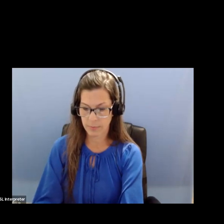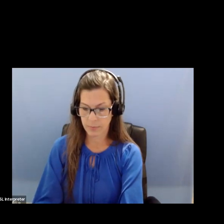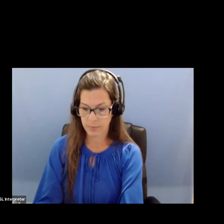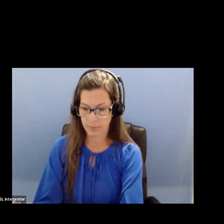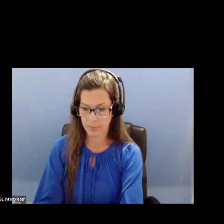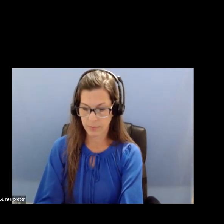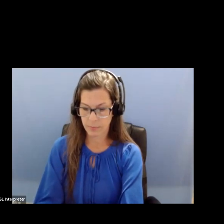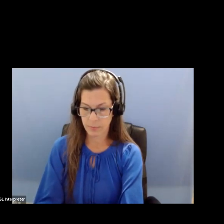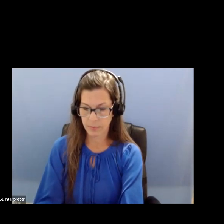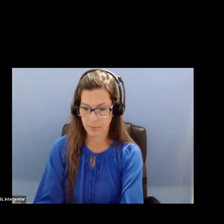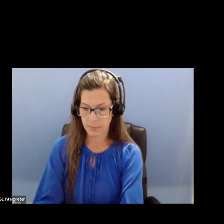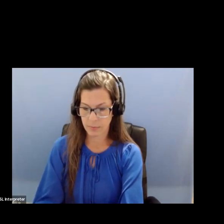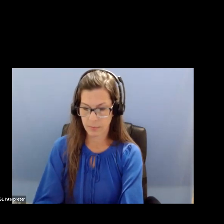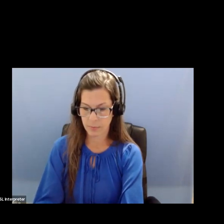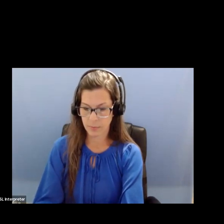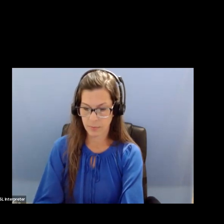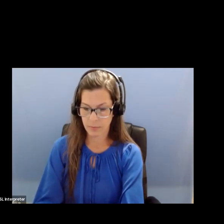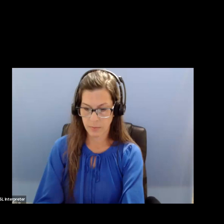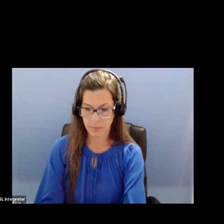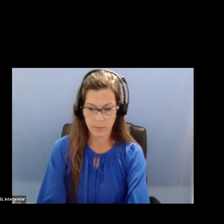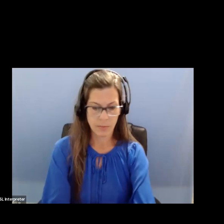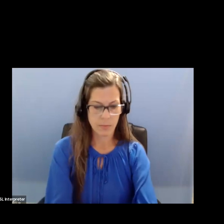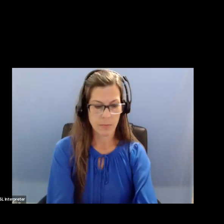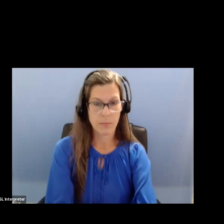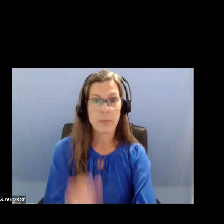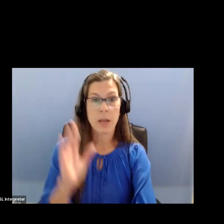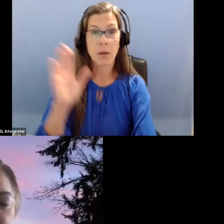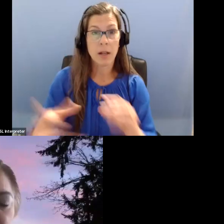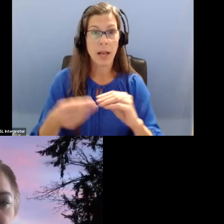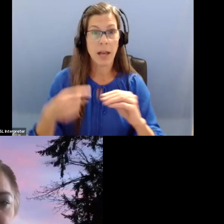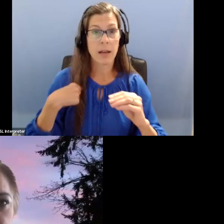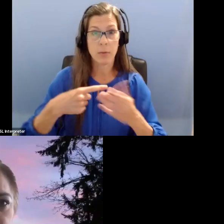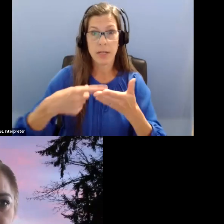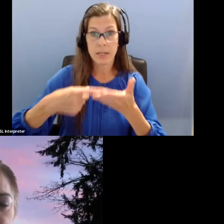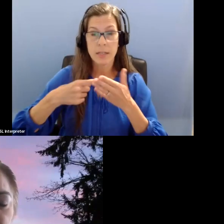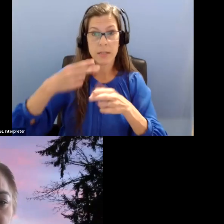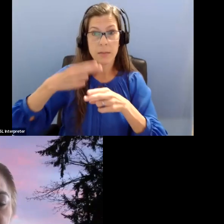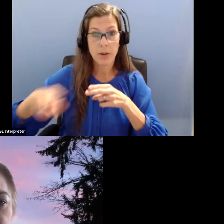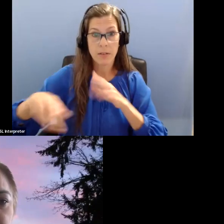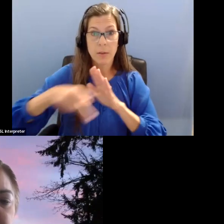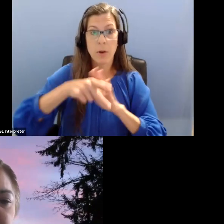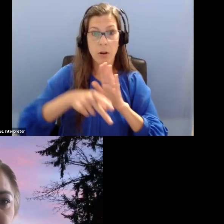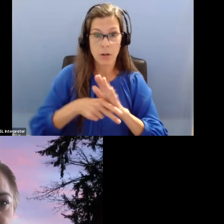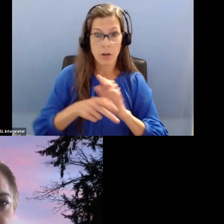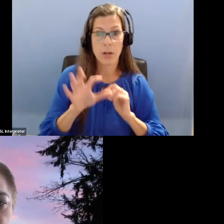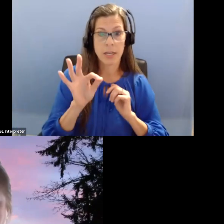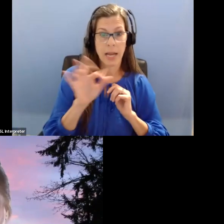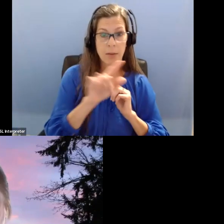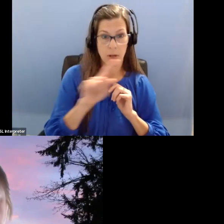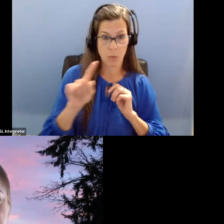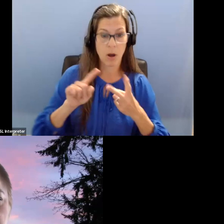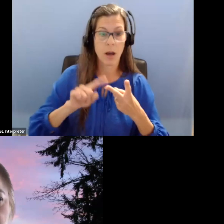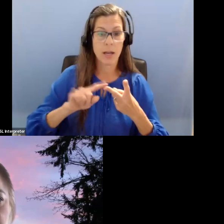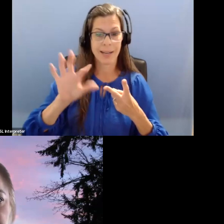You know, I'll just add that we did talk briefly about the protocols between 911, 988, and data